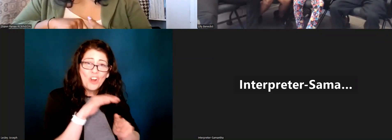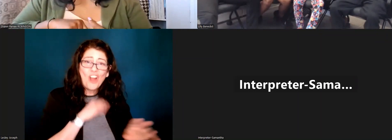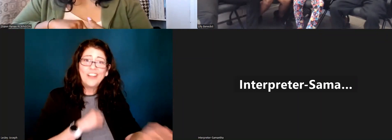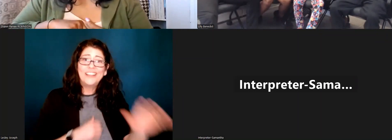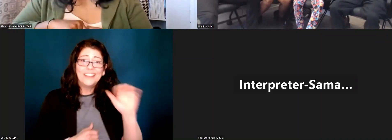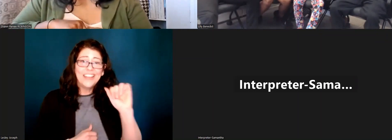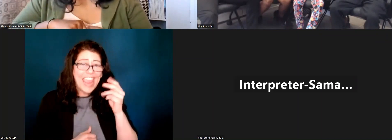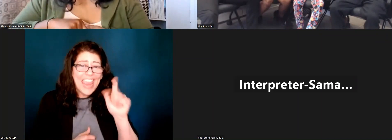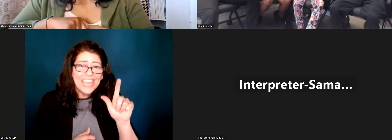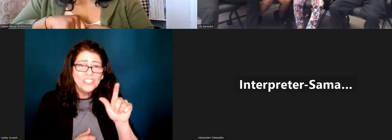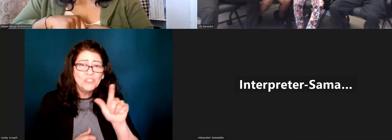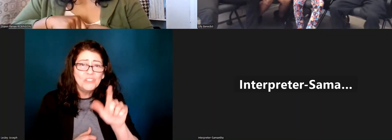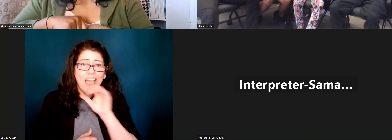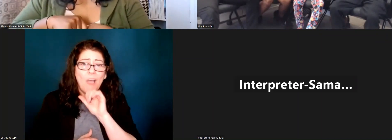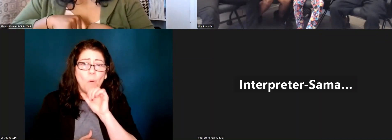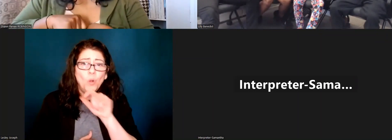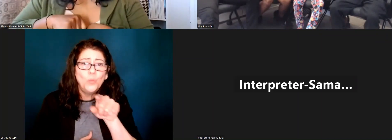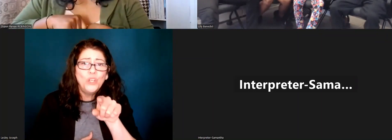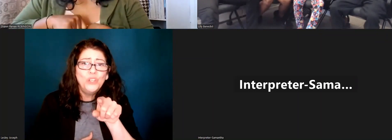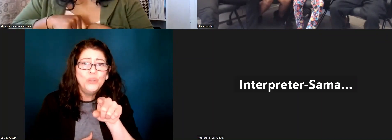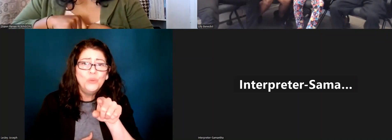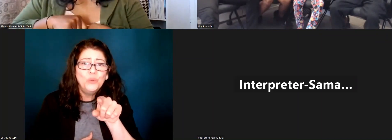were what grade?